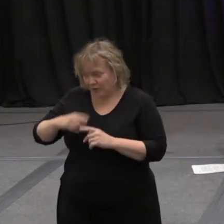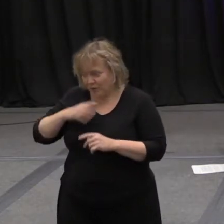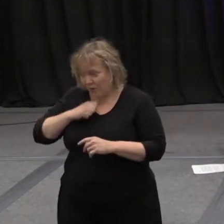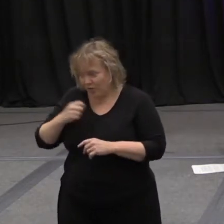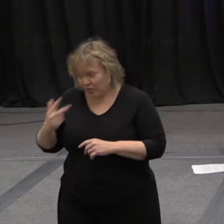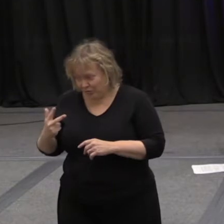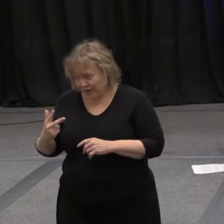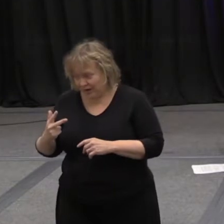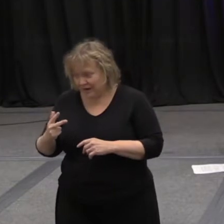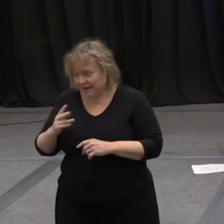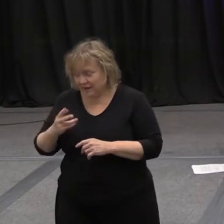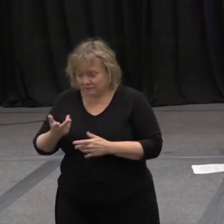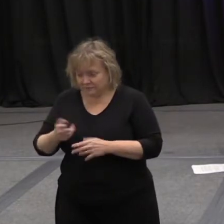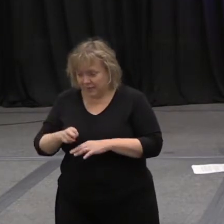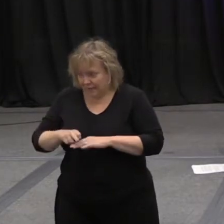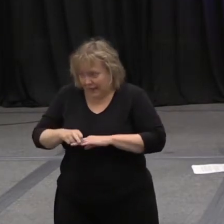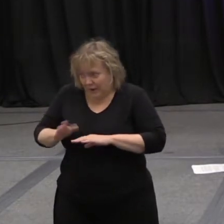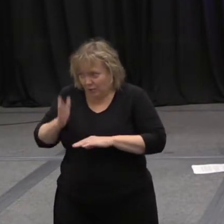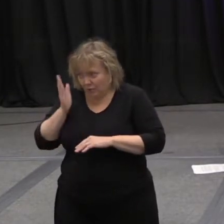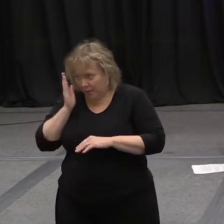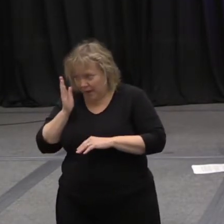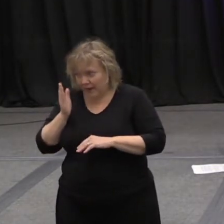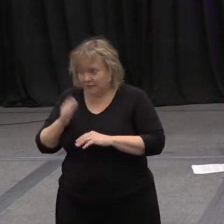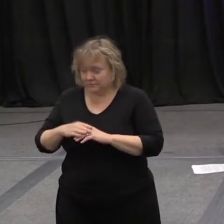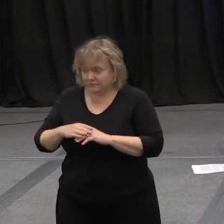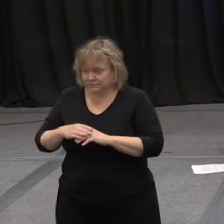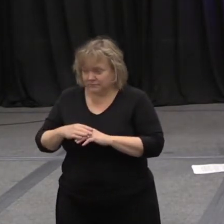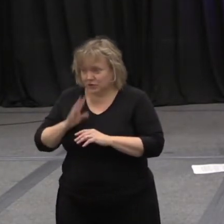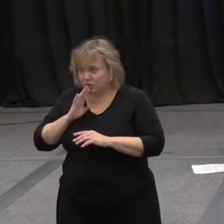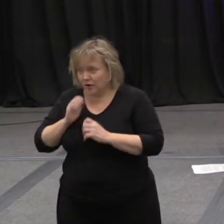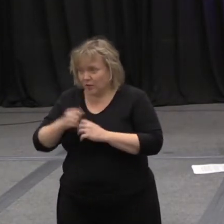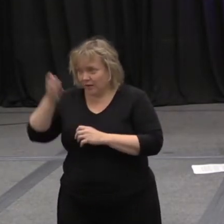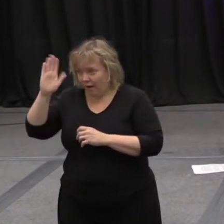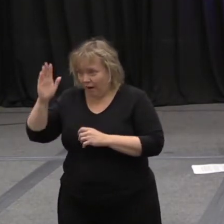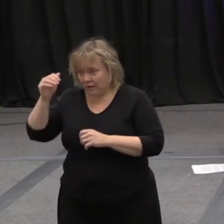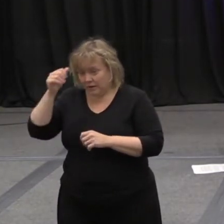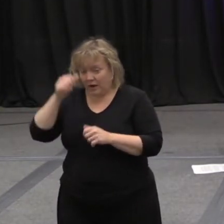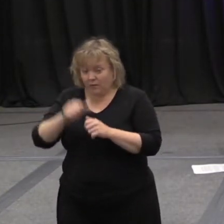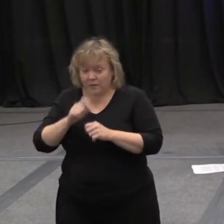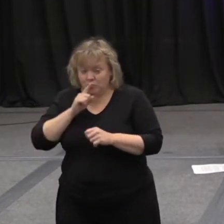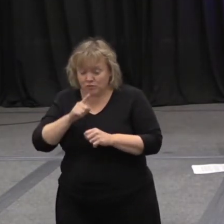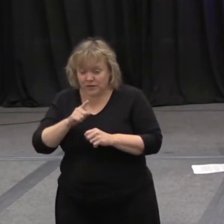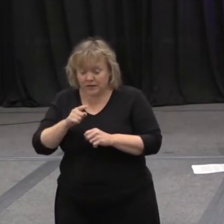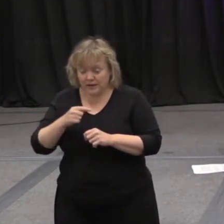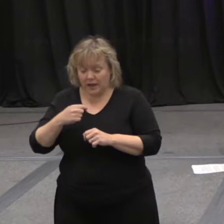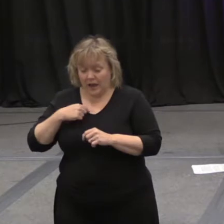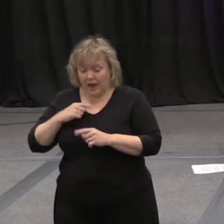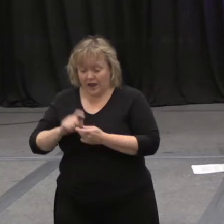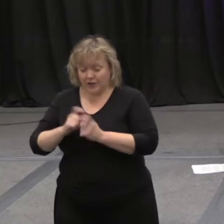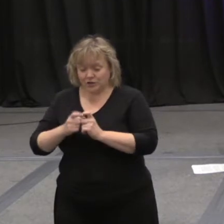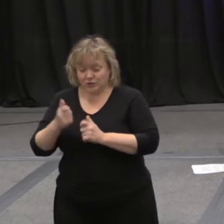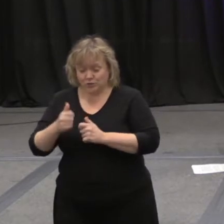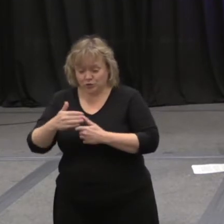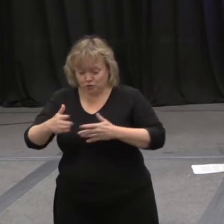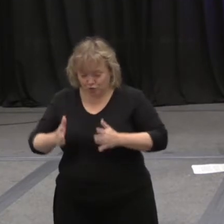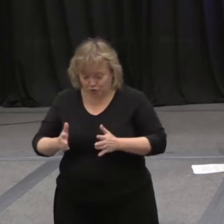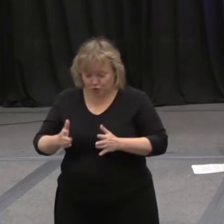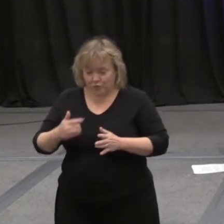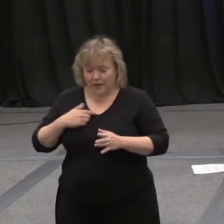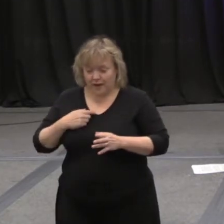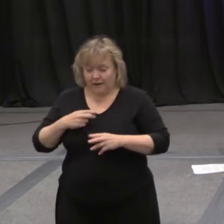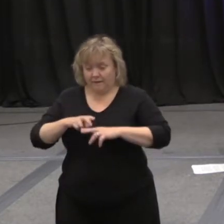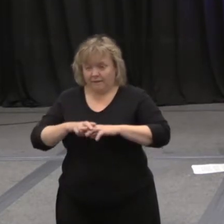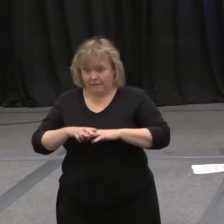three. So I remember lying in my original room in my crib, looking at the ceiling of my room, just listening to God is my first